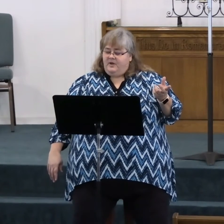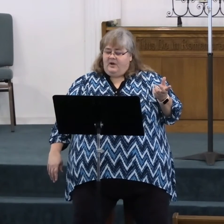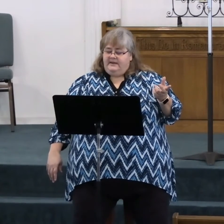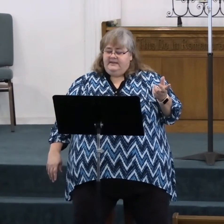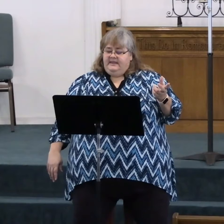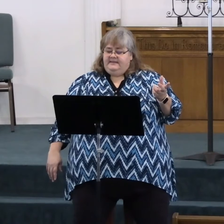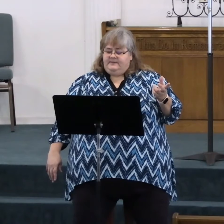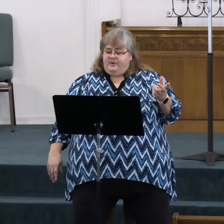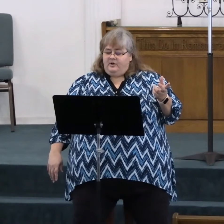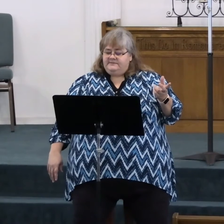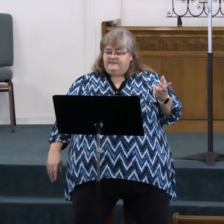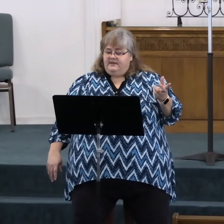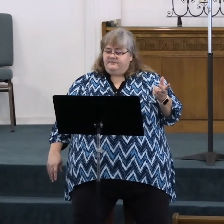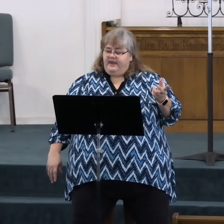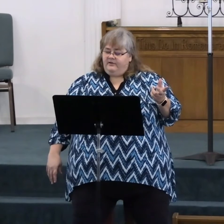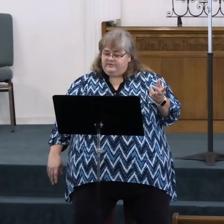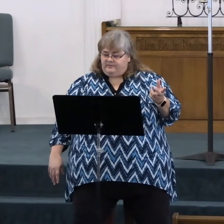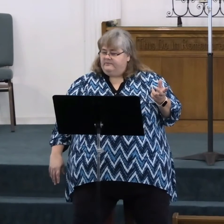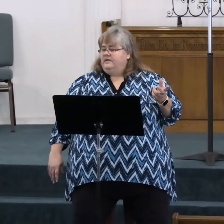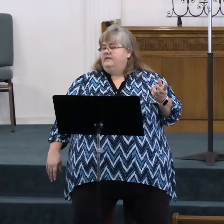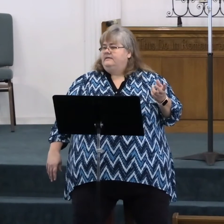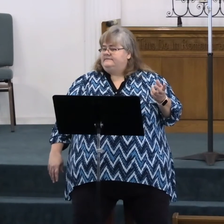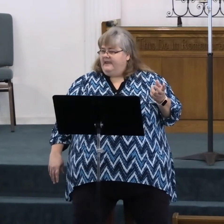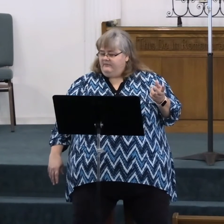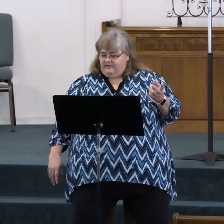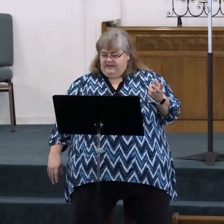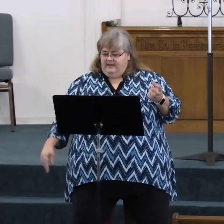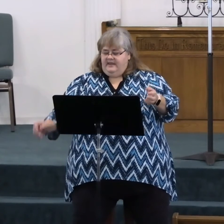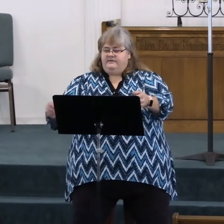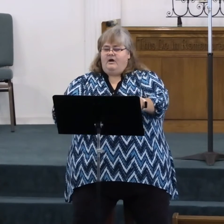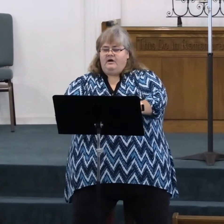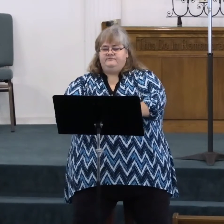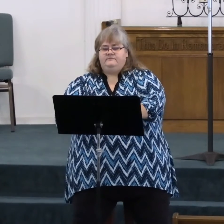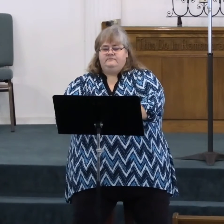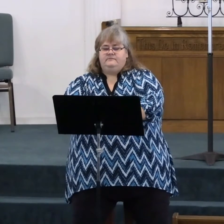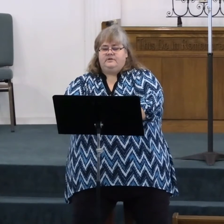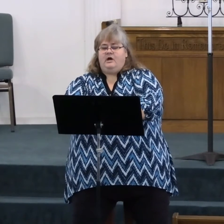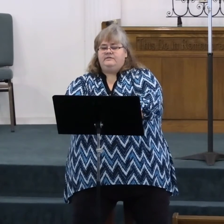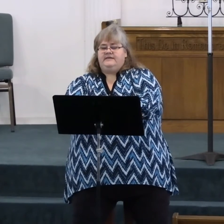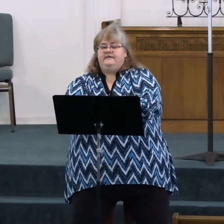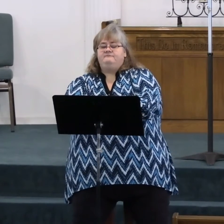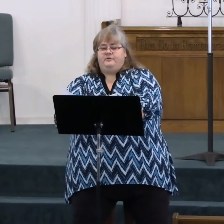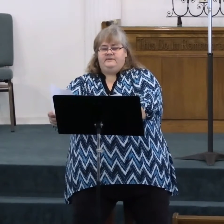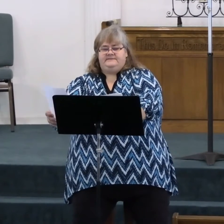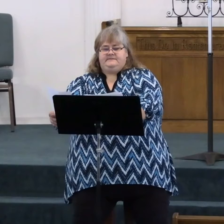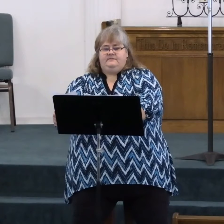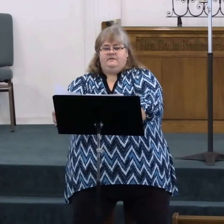God is a person of character, integrity, and godly